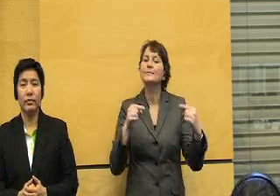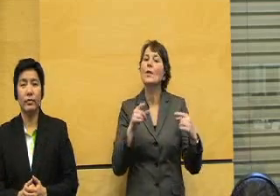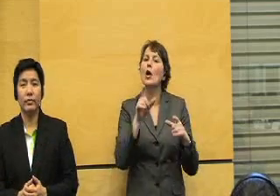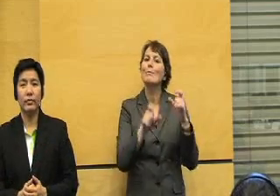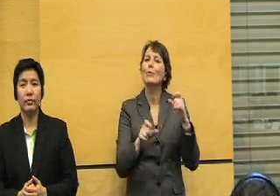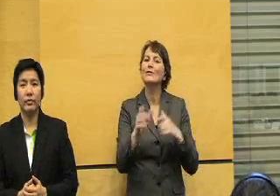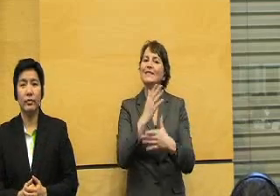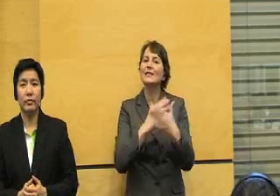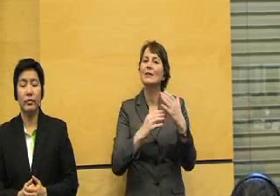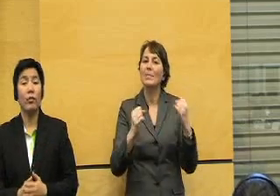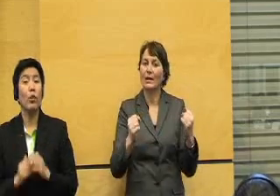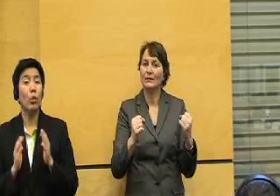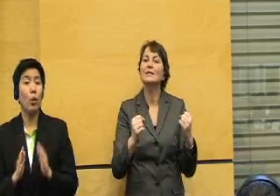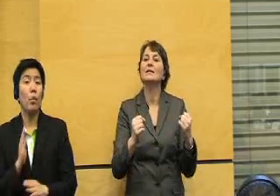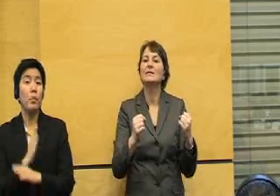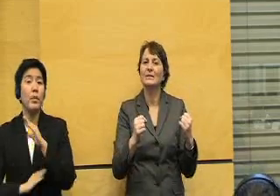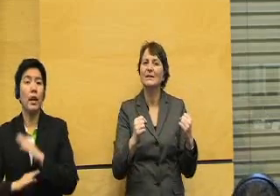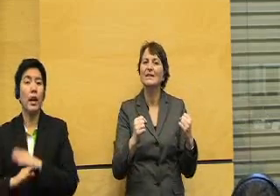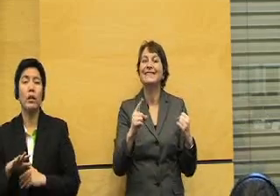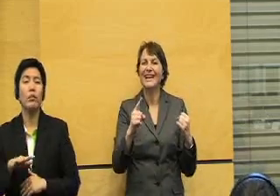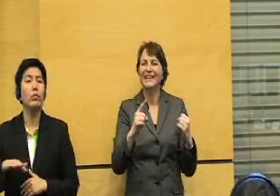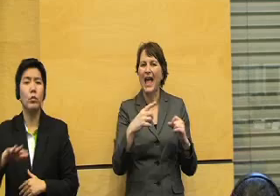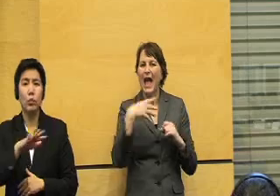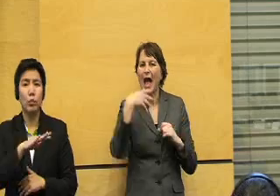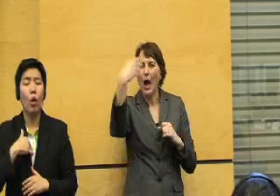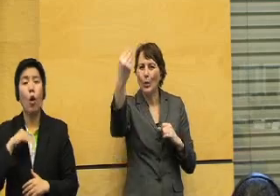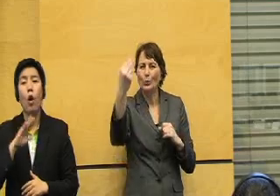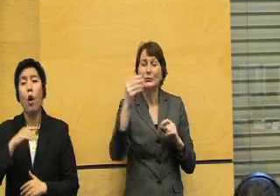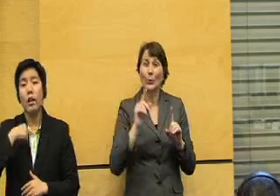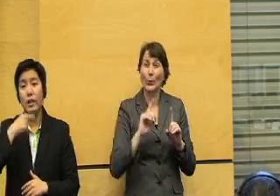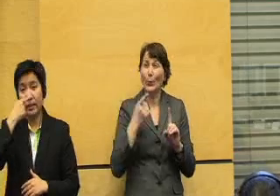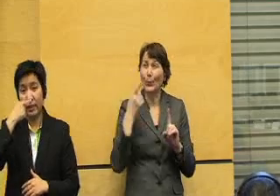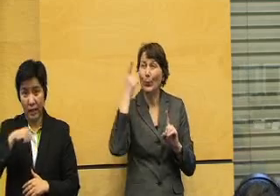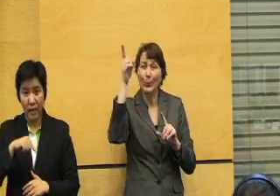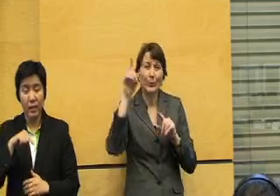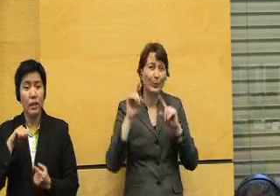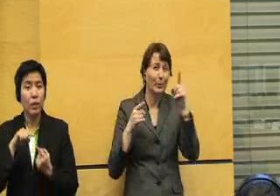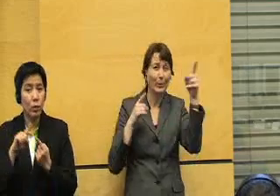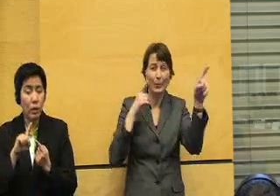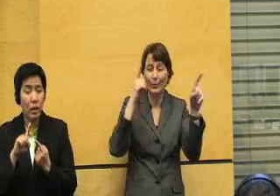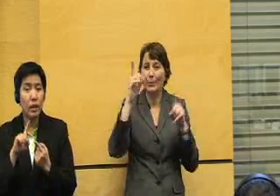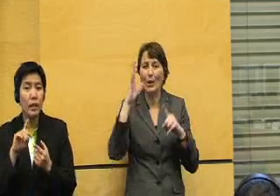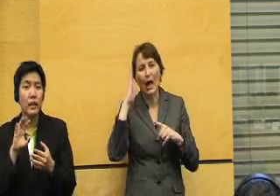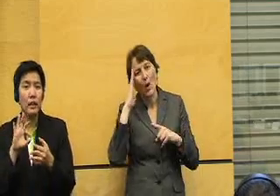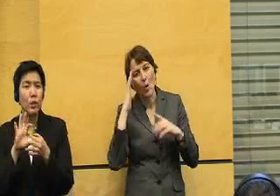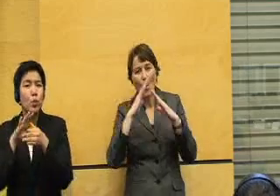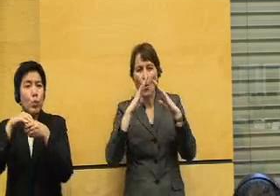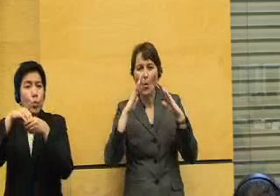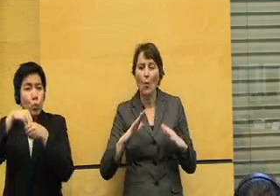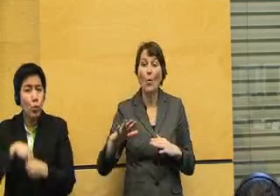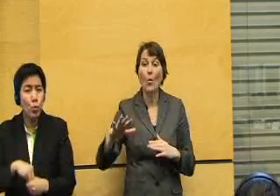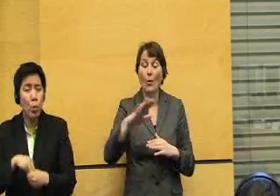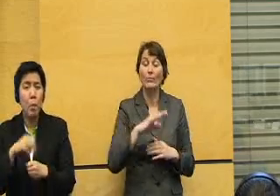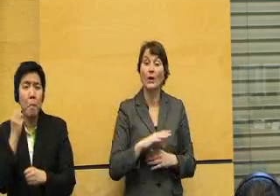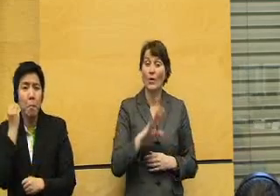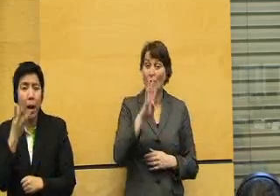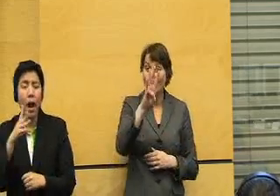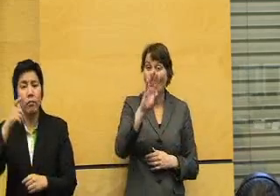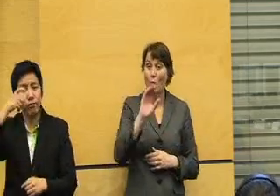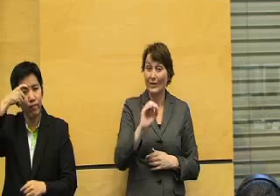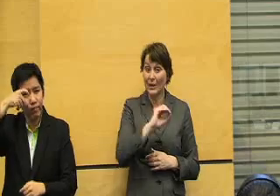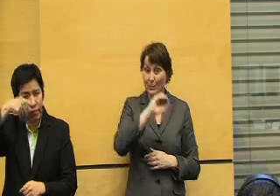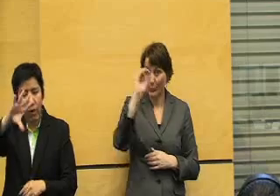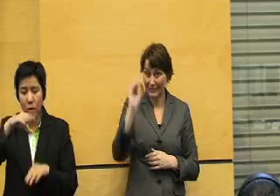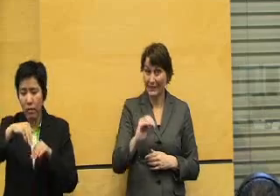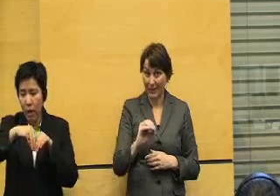in Thailand live in outer province and remote area. Almost 40% of